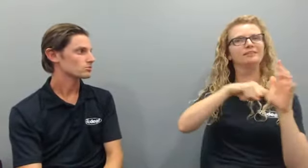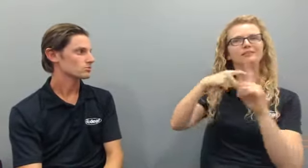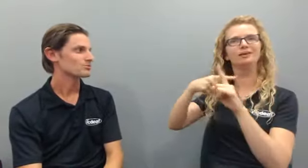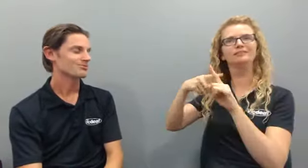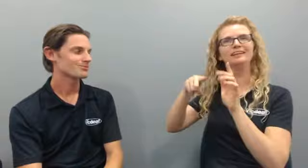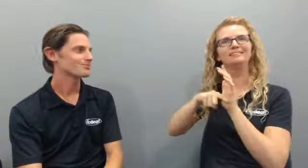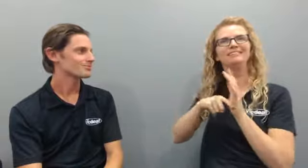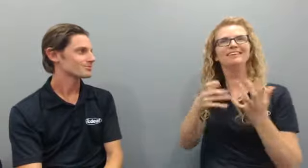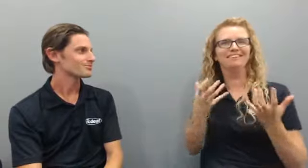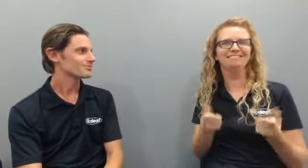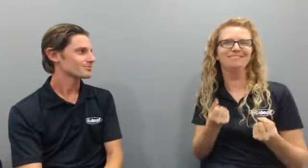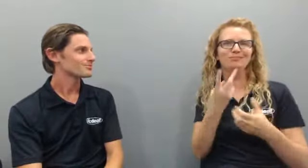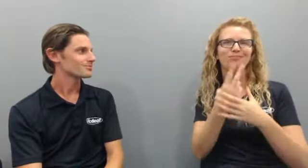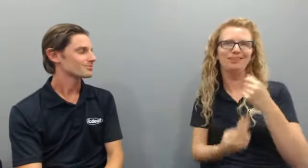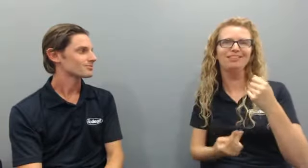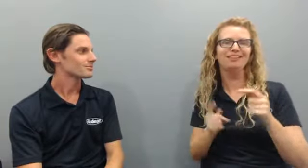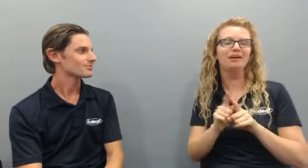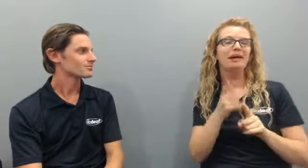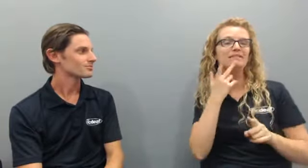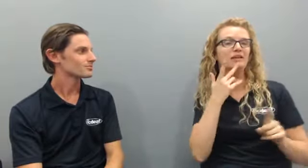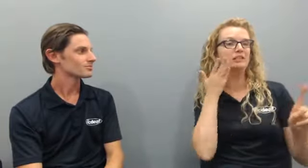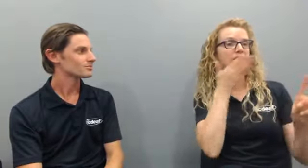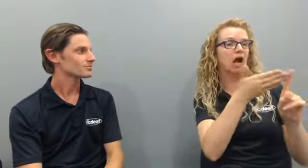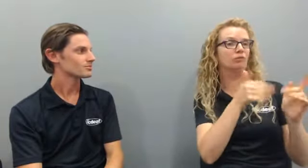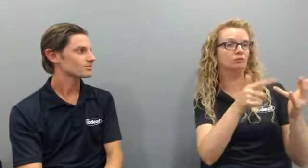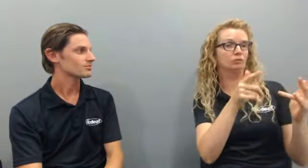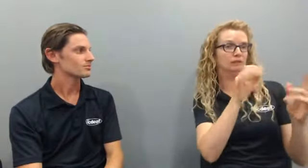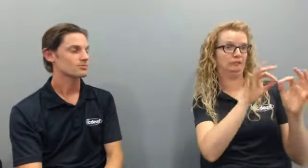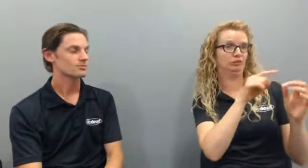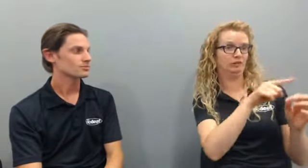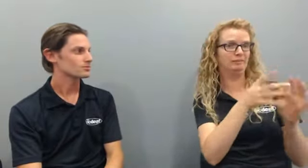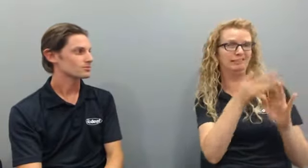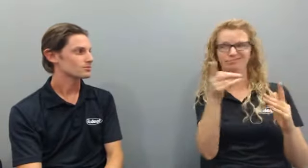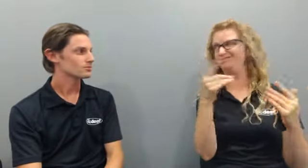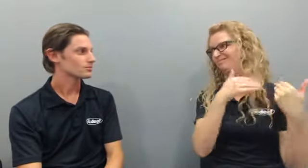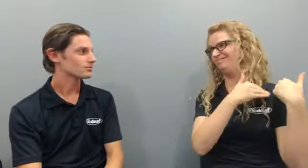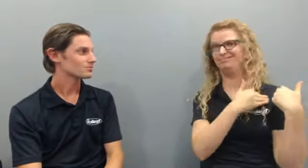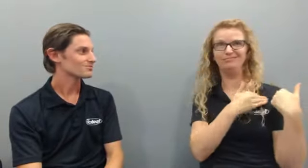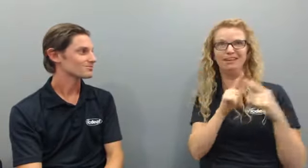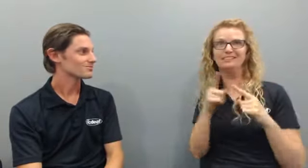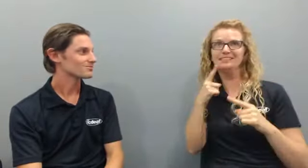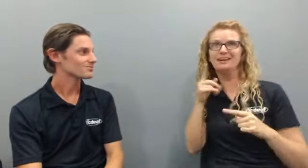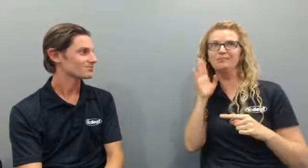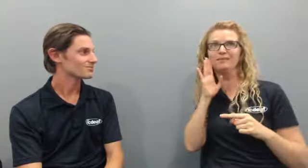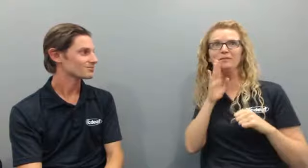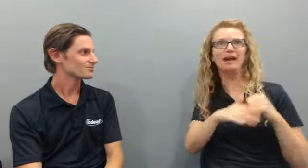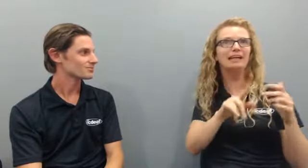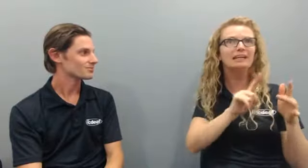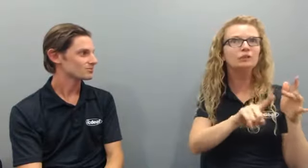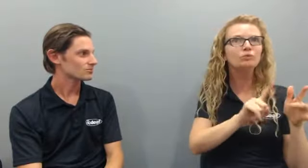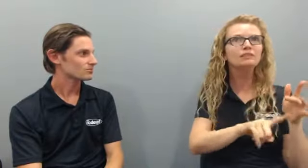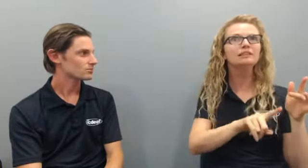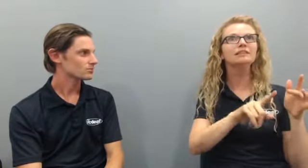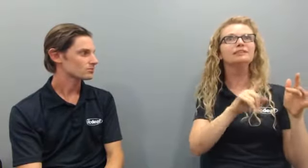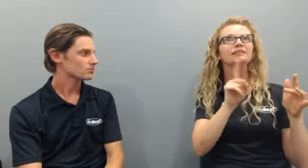through agencies, you do need to consider weigh the pros and cons to both. If you book an interpreter directly, like Daniel mentioned